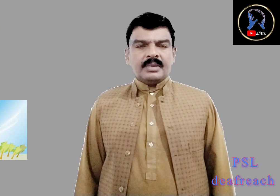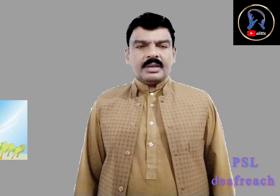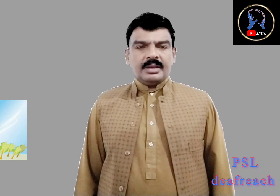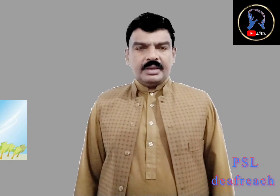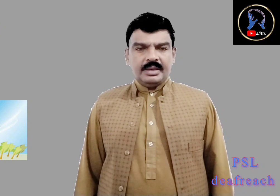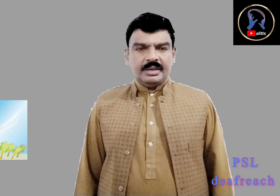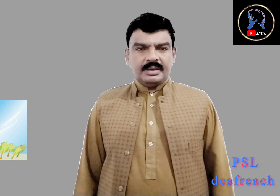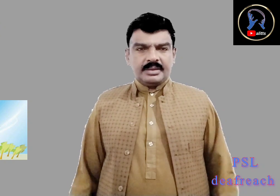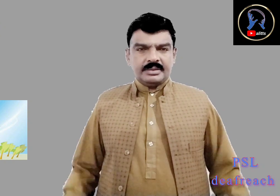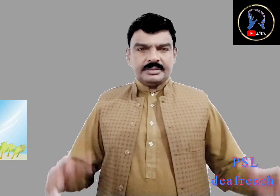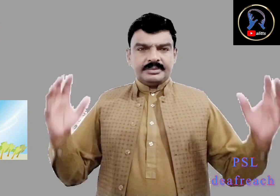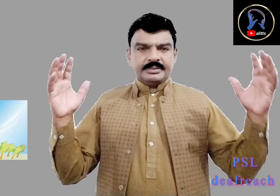air